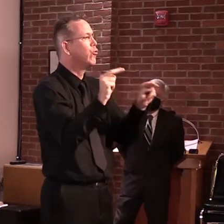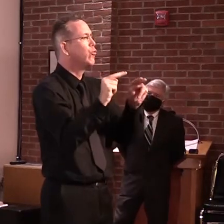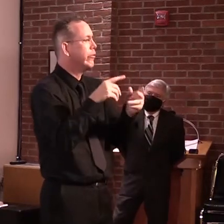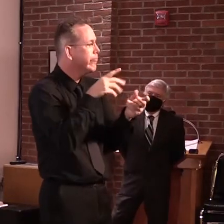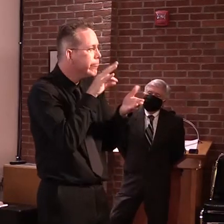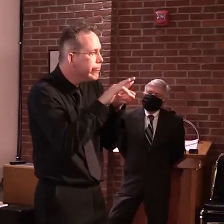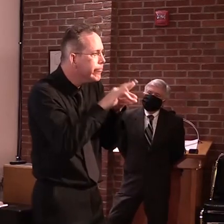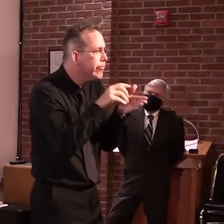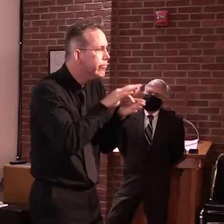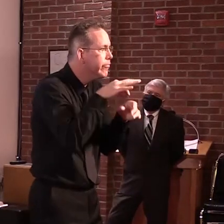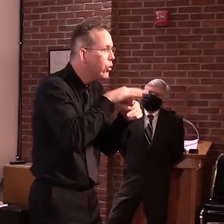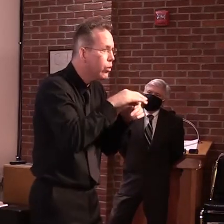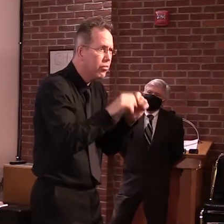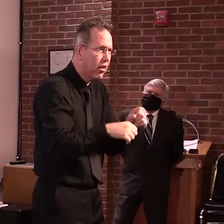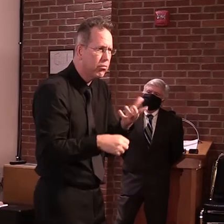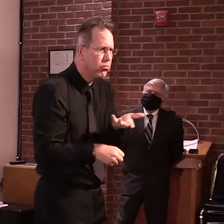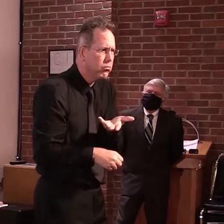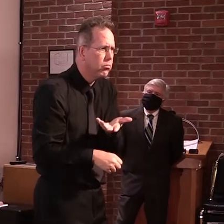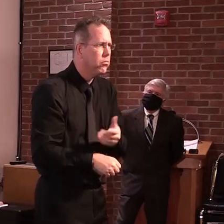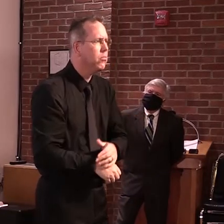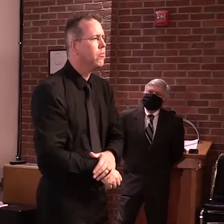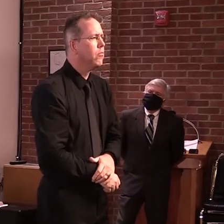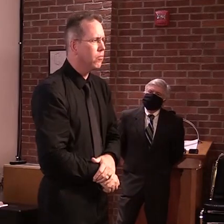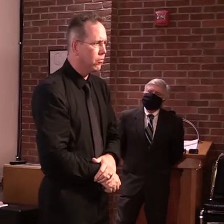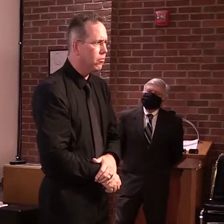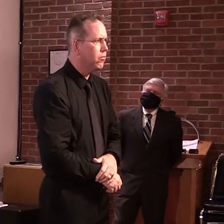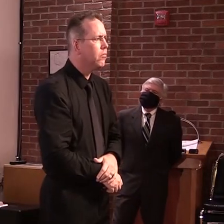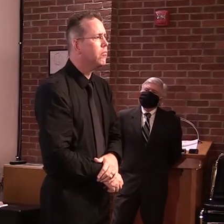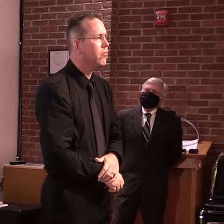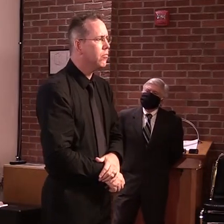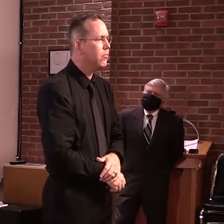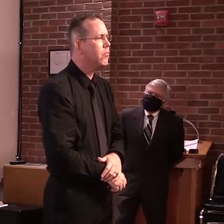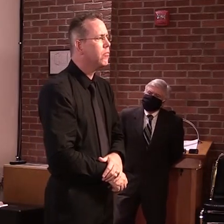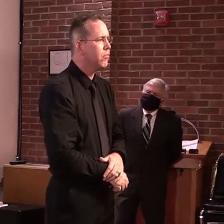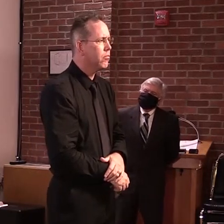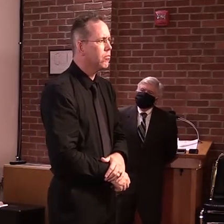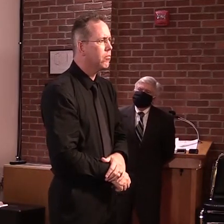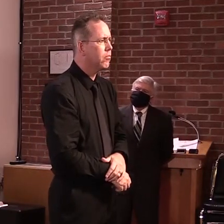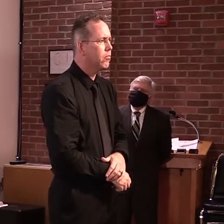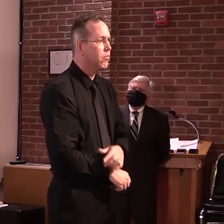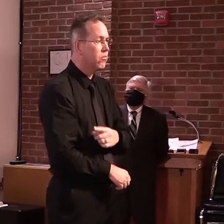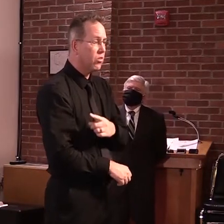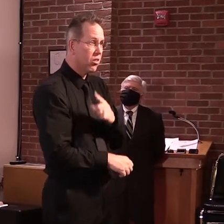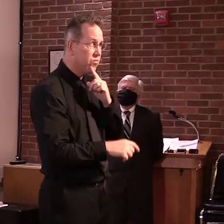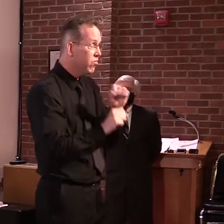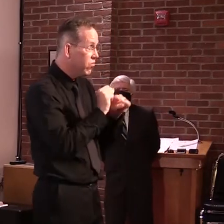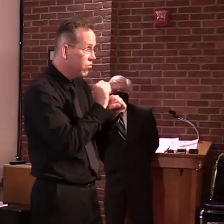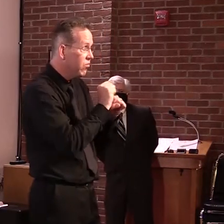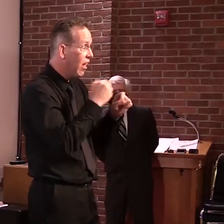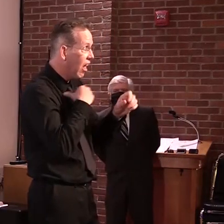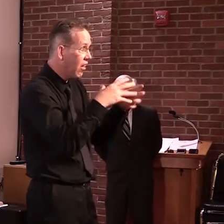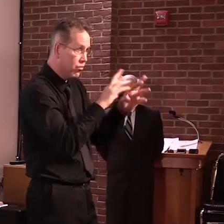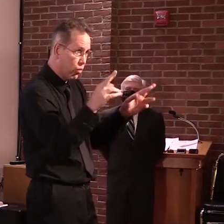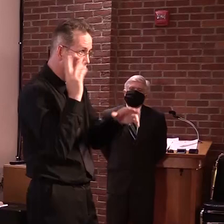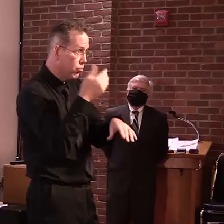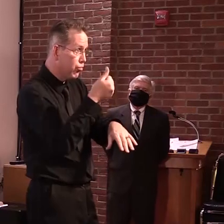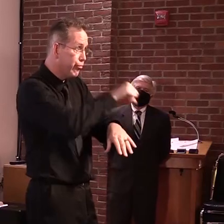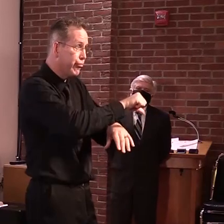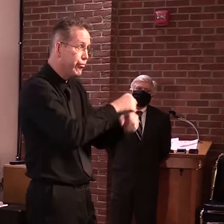through the process. I don't know about any of the details, but I do know that they're taking me out of this, which is